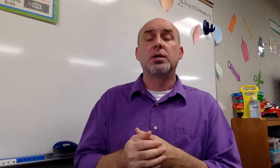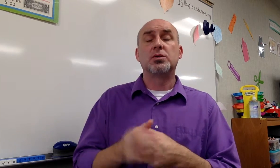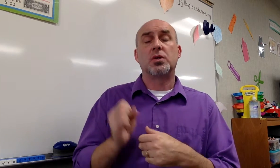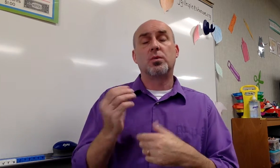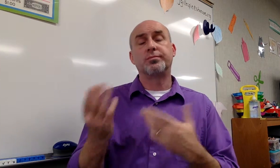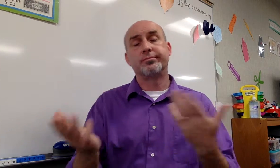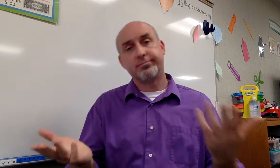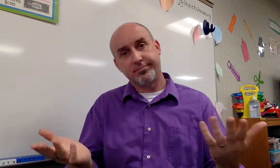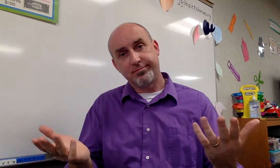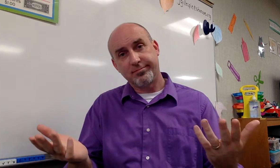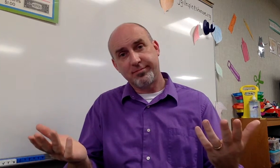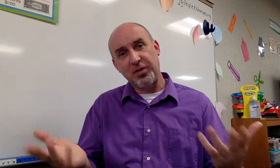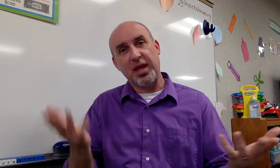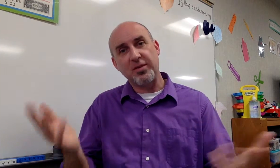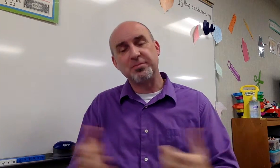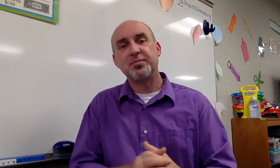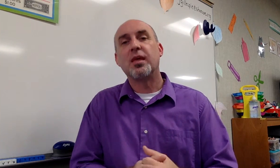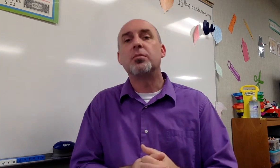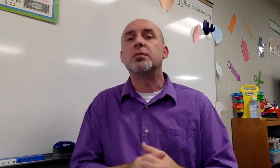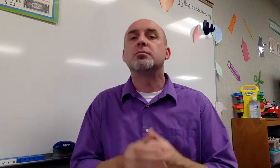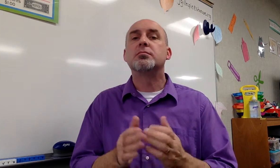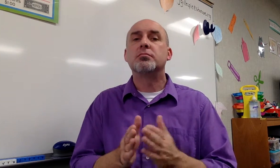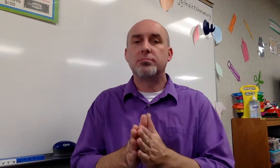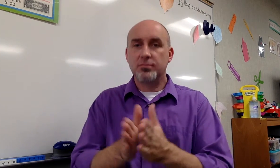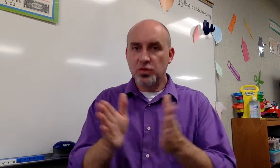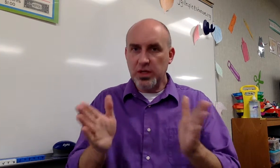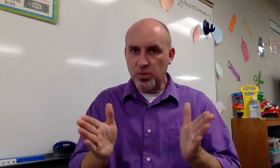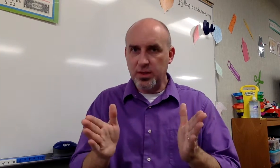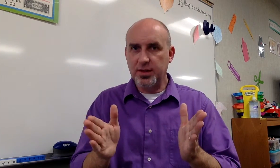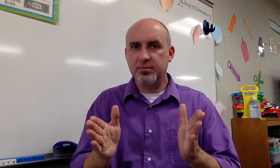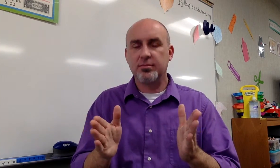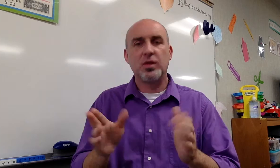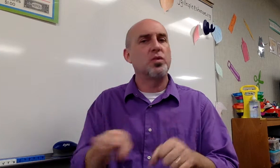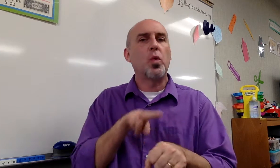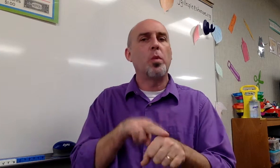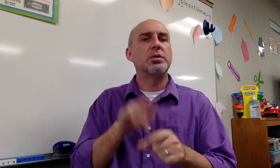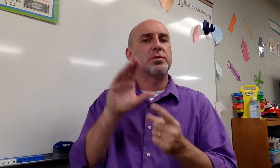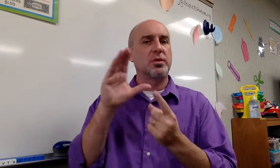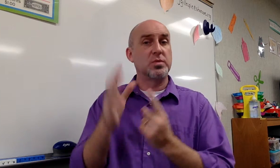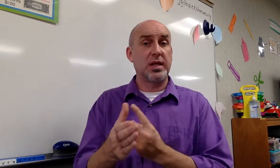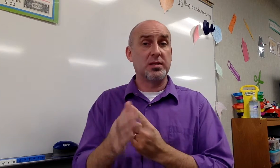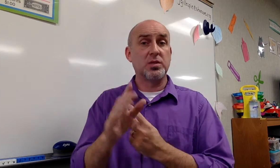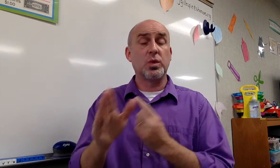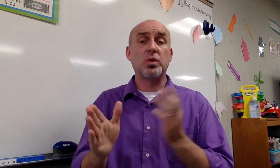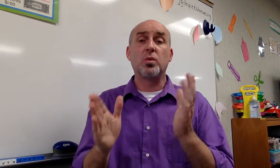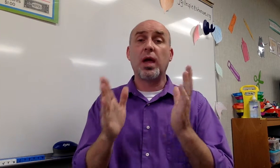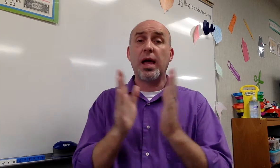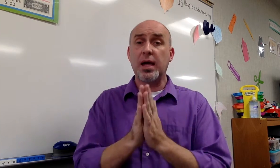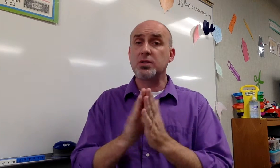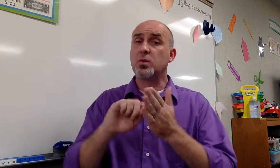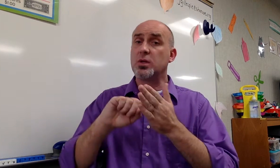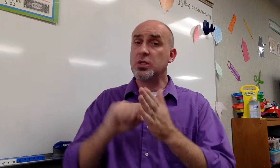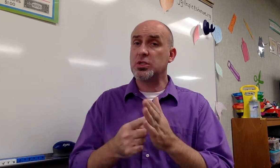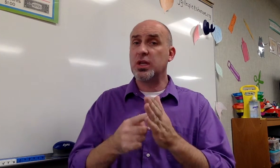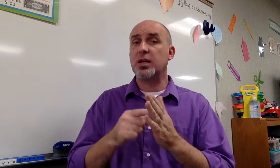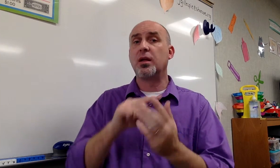So there you have it. But generally, under normal circumstances, when you ask or initiate